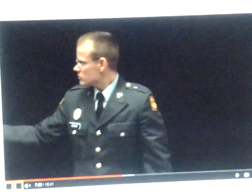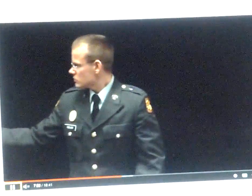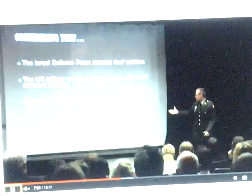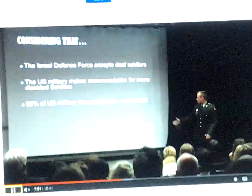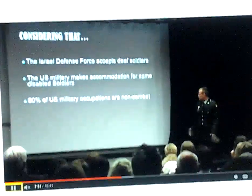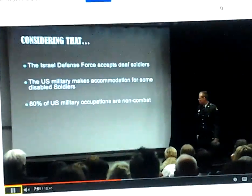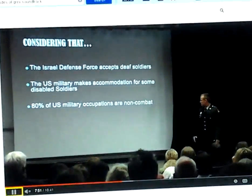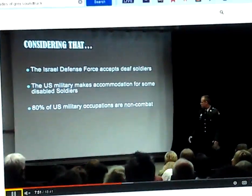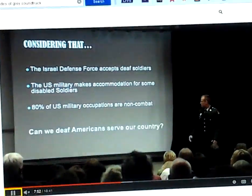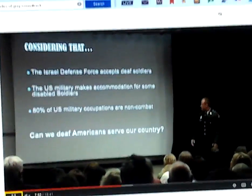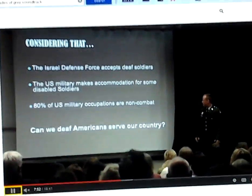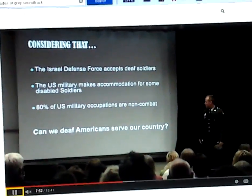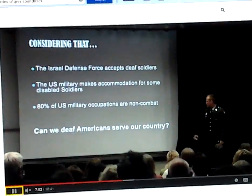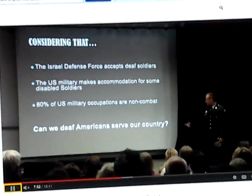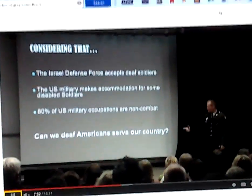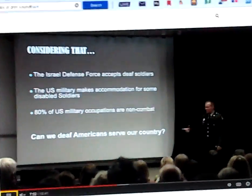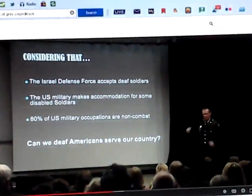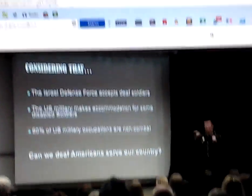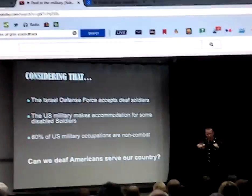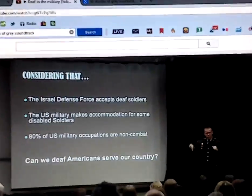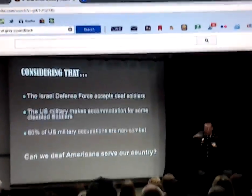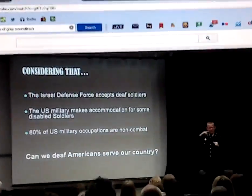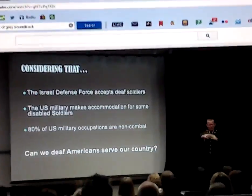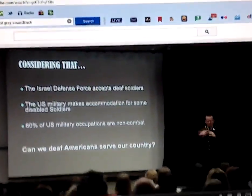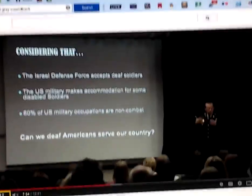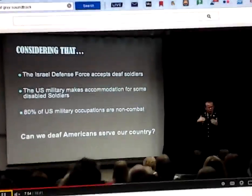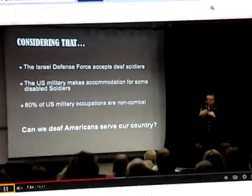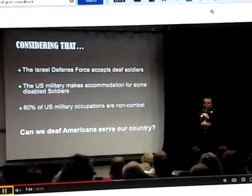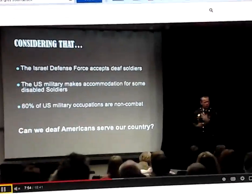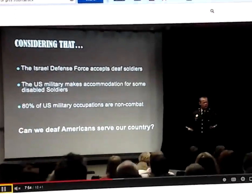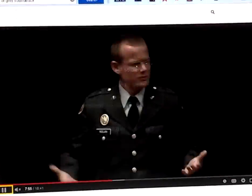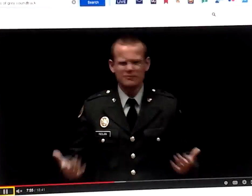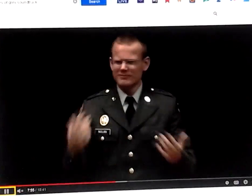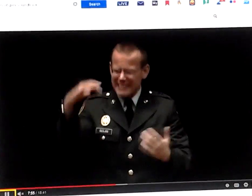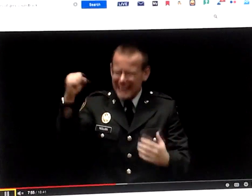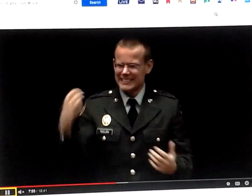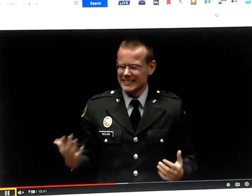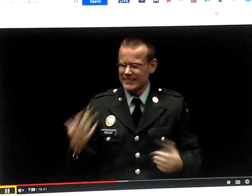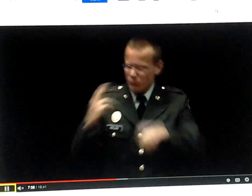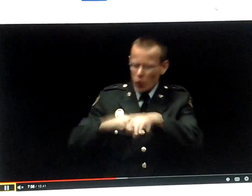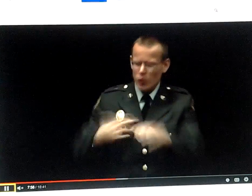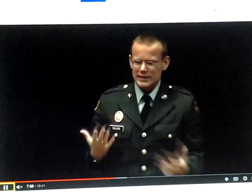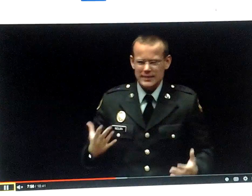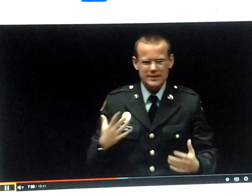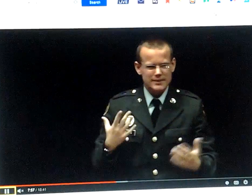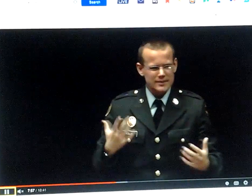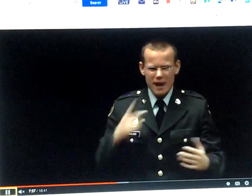There's a percentage that are not in combat that are still in the military.